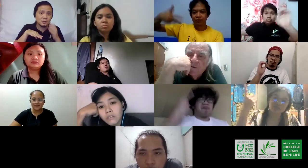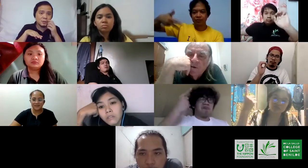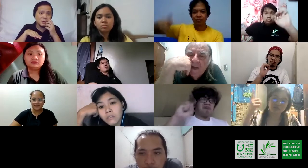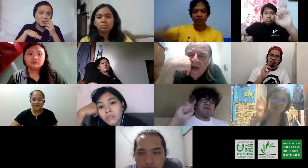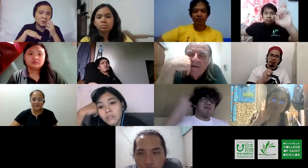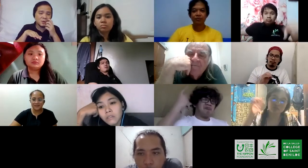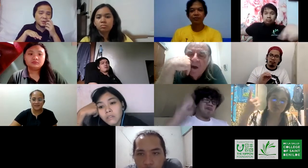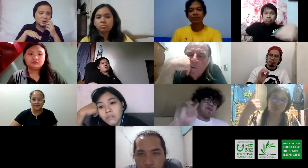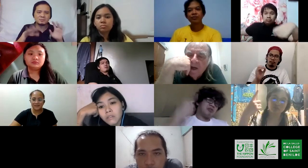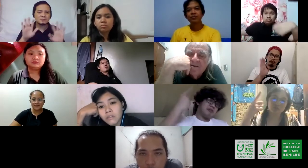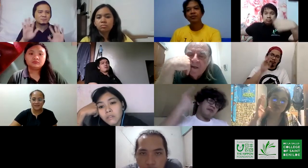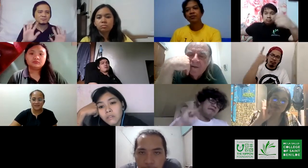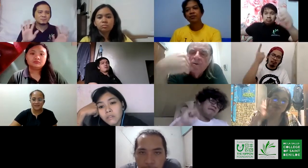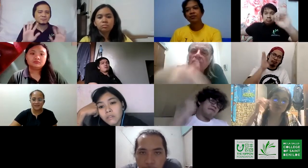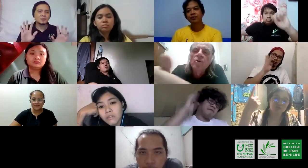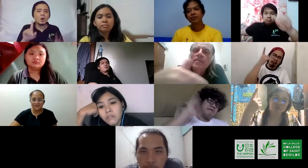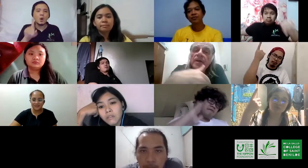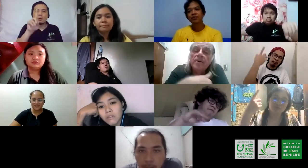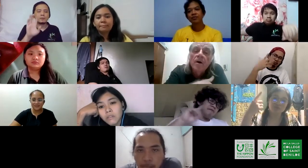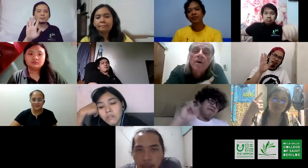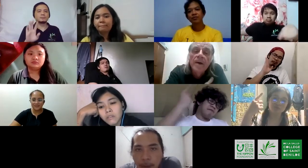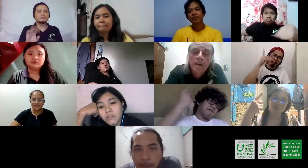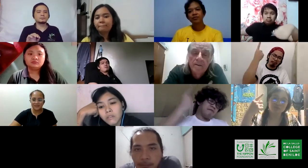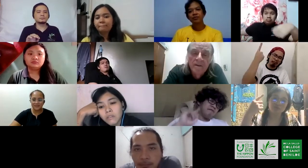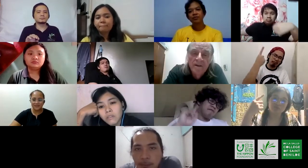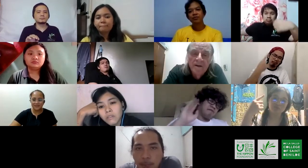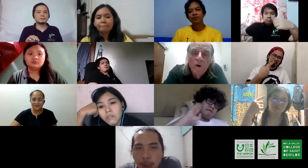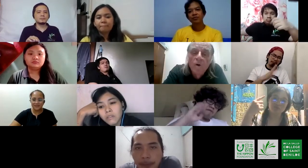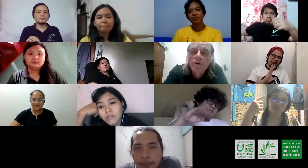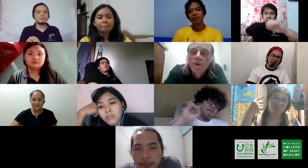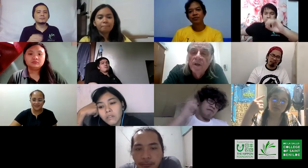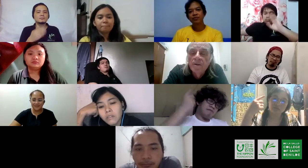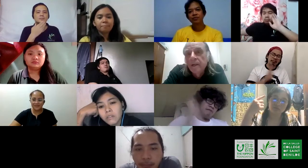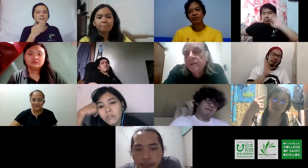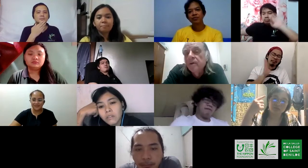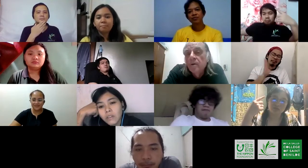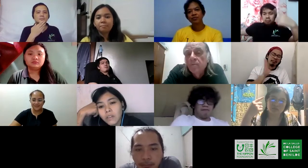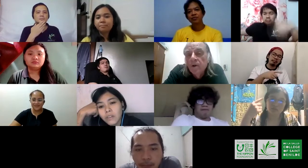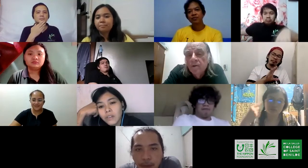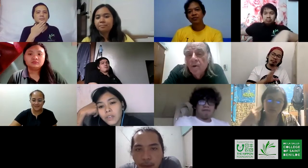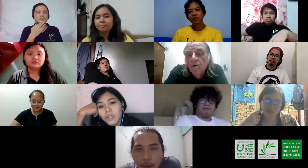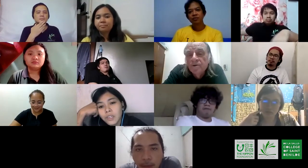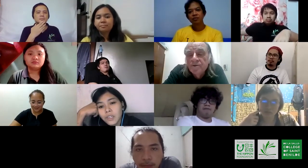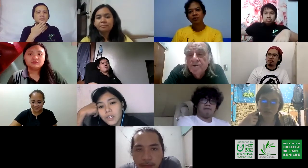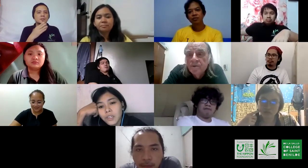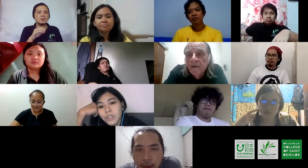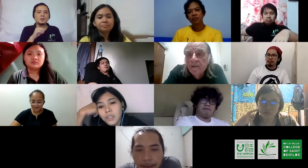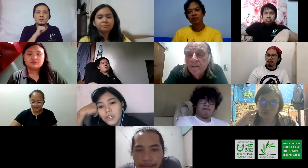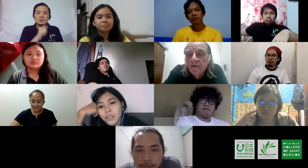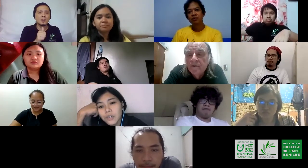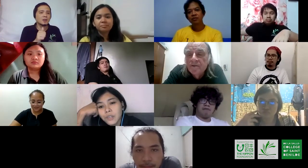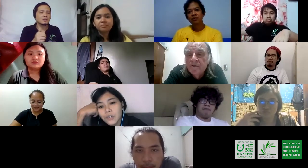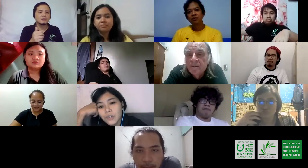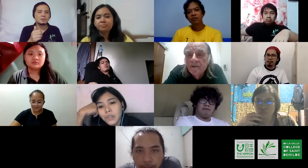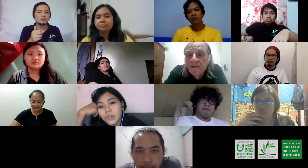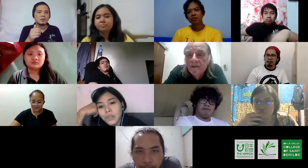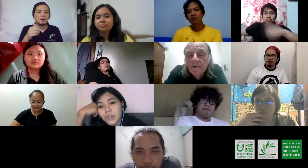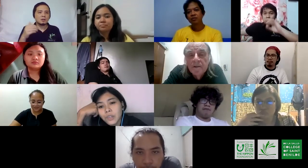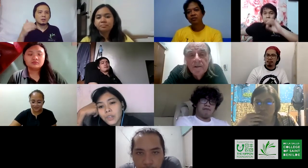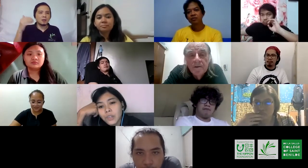but you don't have one sign. You don't normally talk about older brother and younger brother, older sister and younger